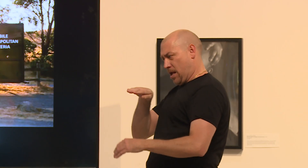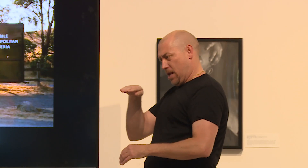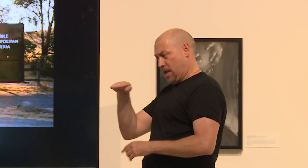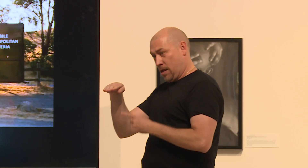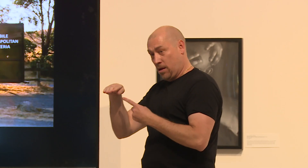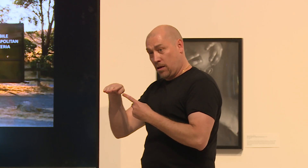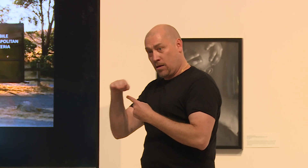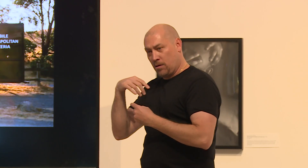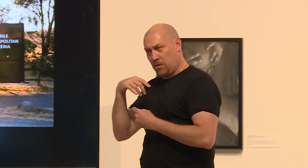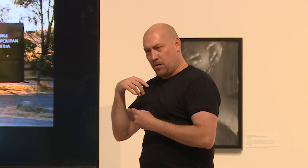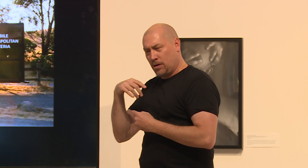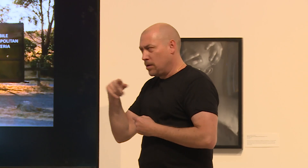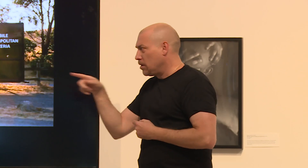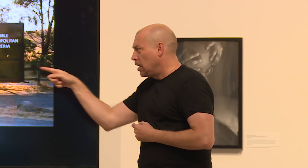looked.